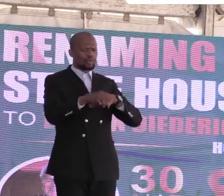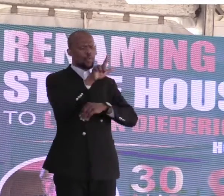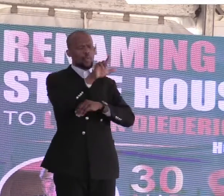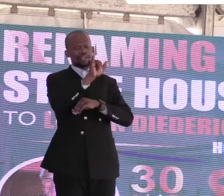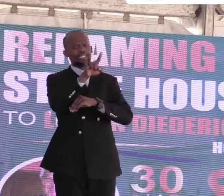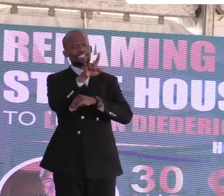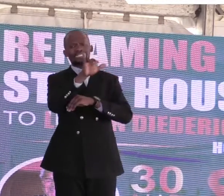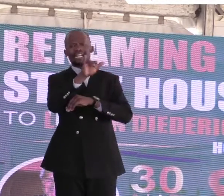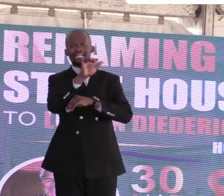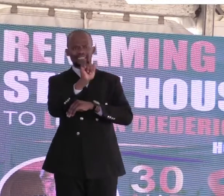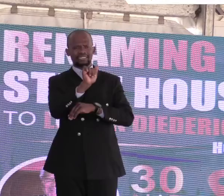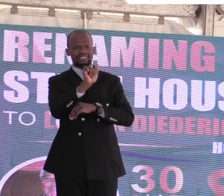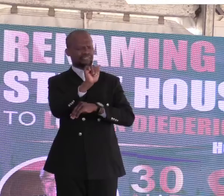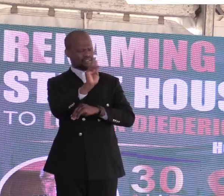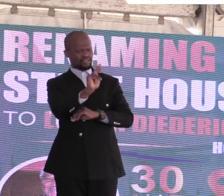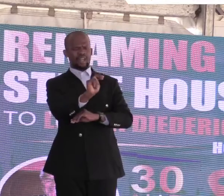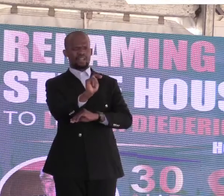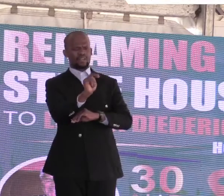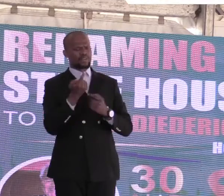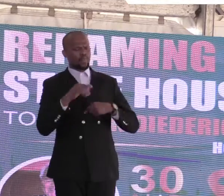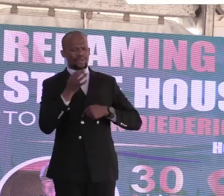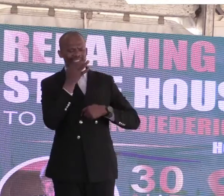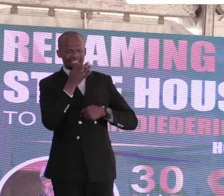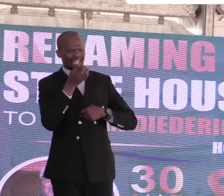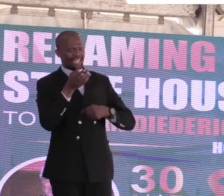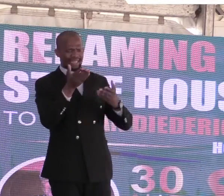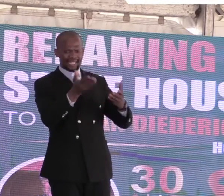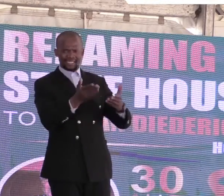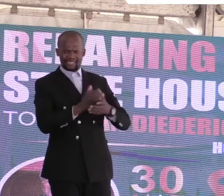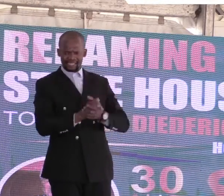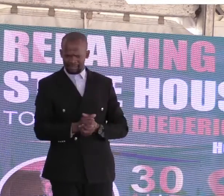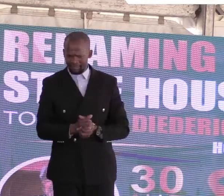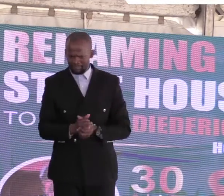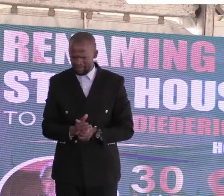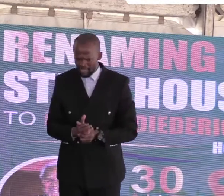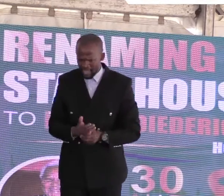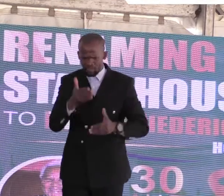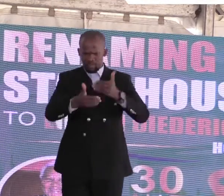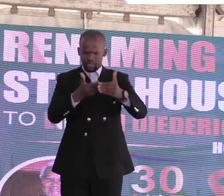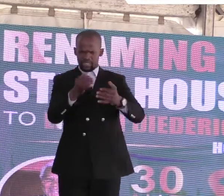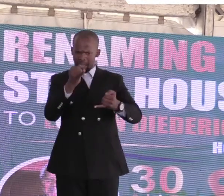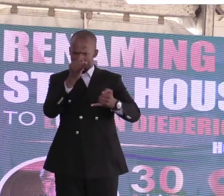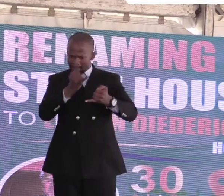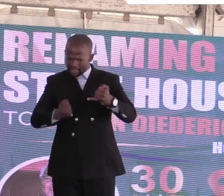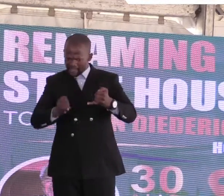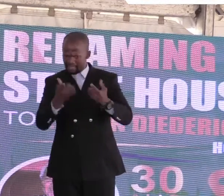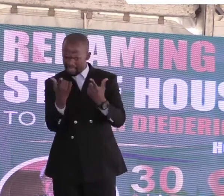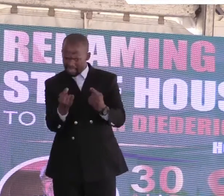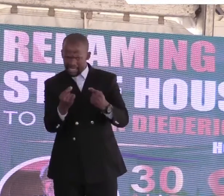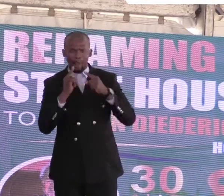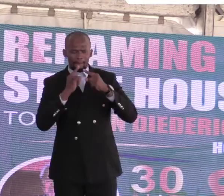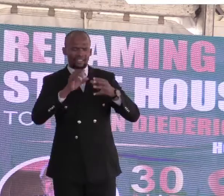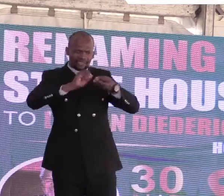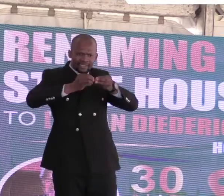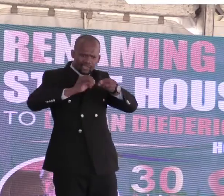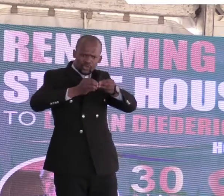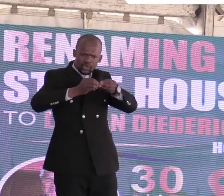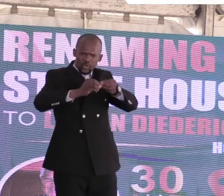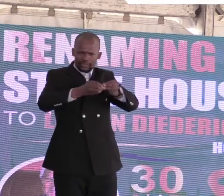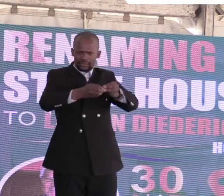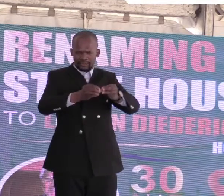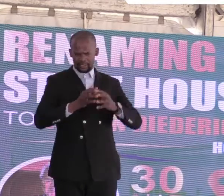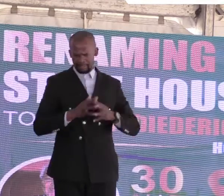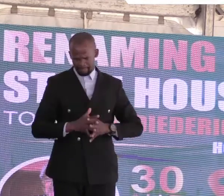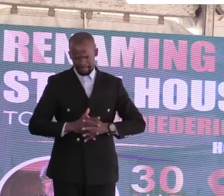done ngomama to recognize her contribution. And in the process, some mistakes are also made, which we commit that